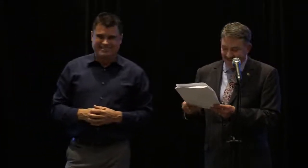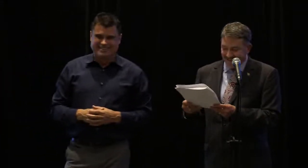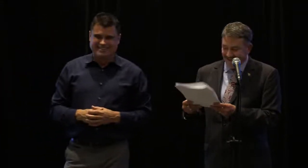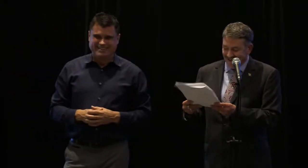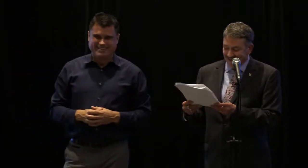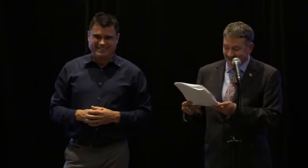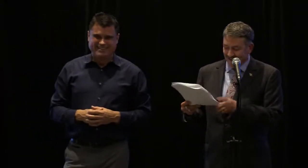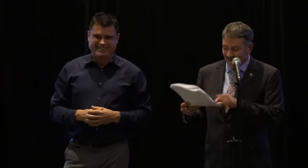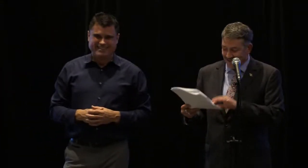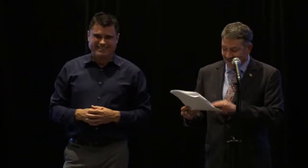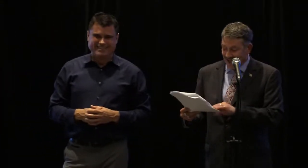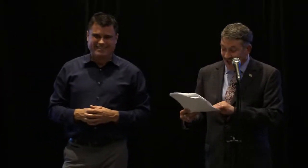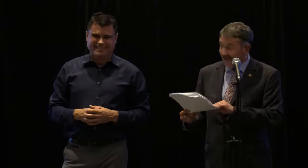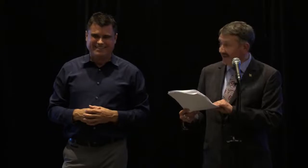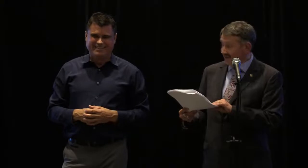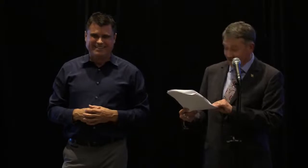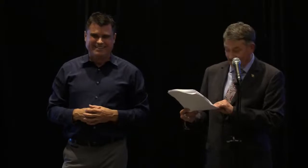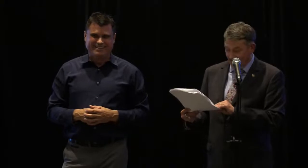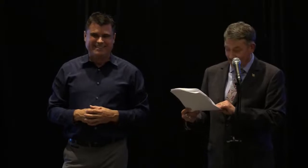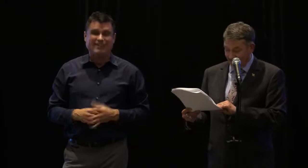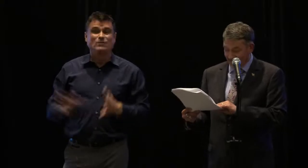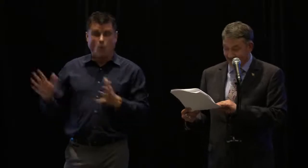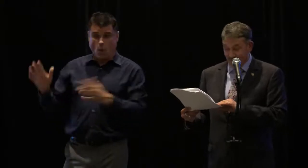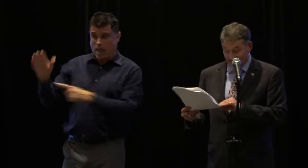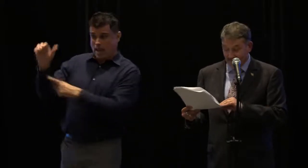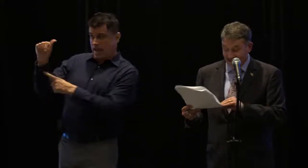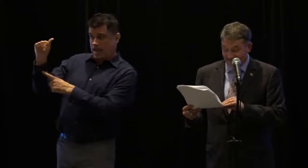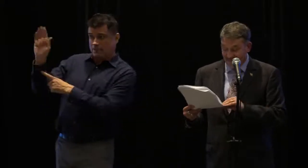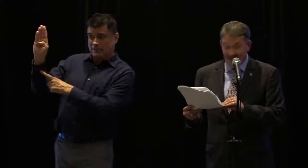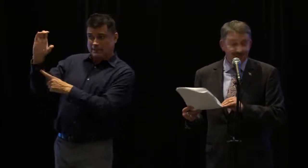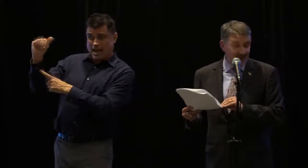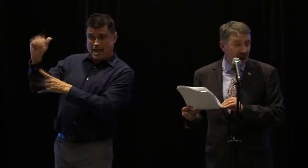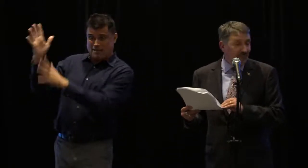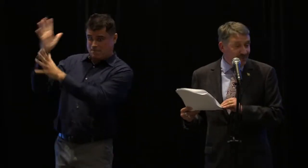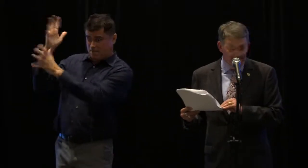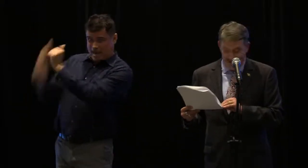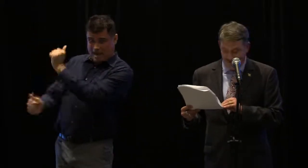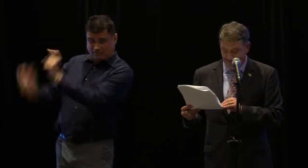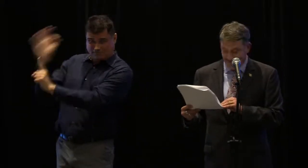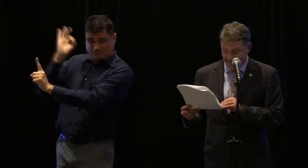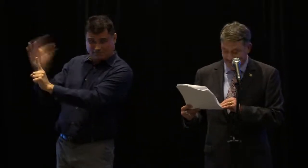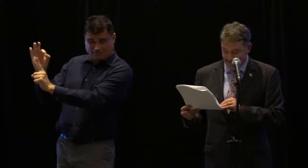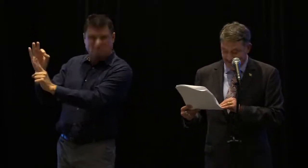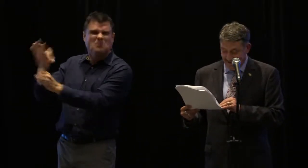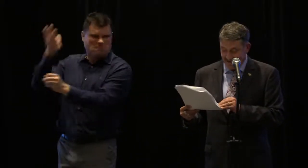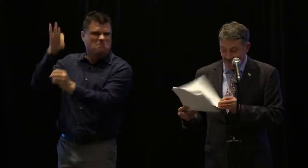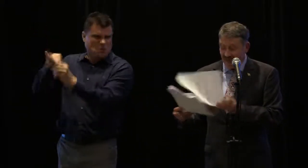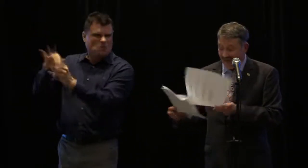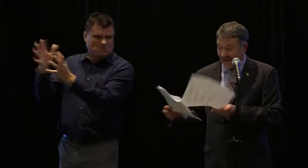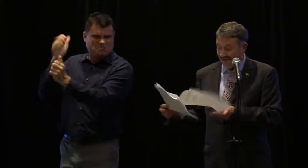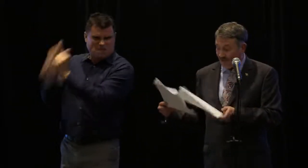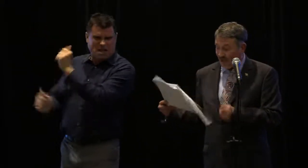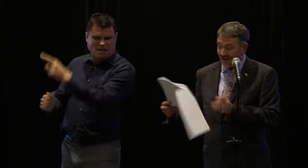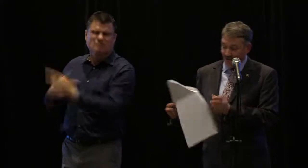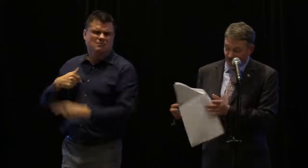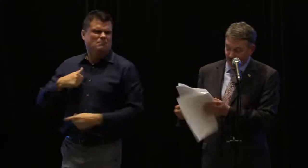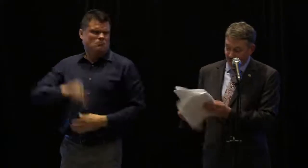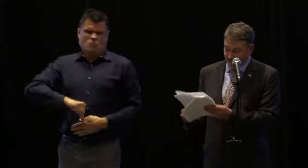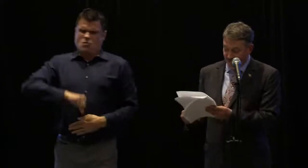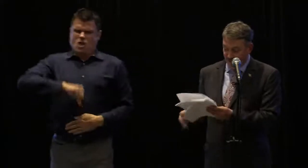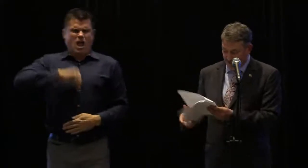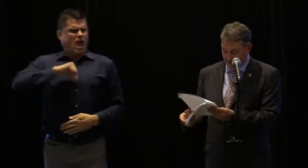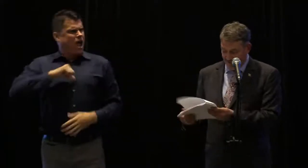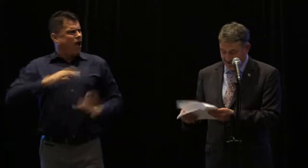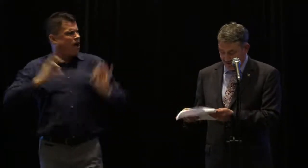While passing the Accessible BC Act into law was a big achievement that we can all be proud of, it's the beginning of the work that we're going